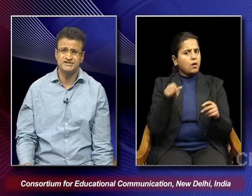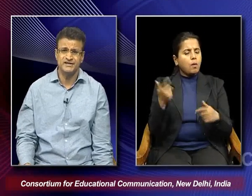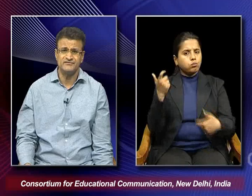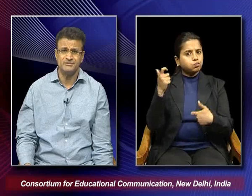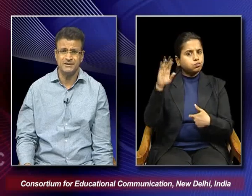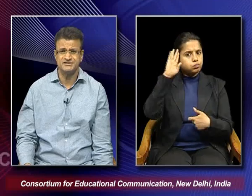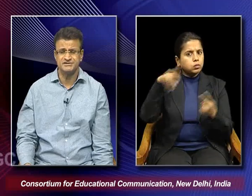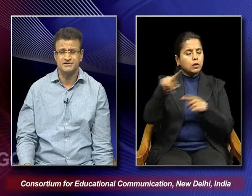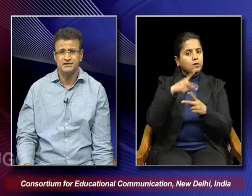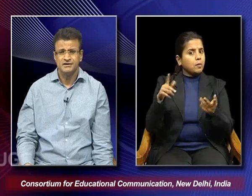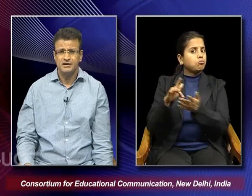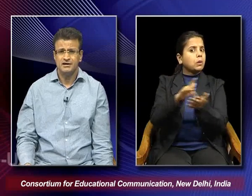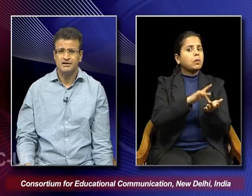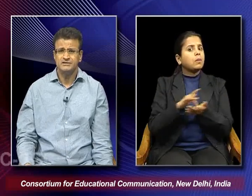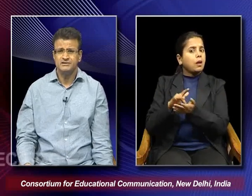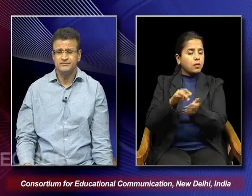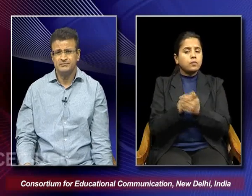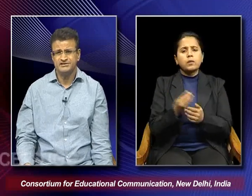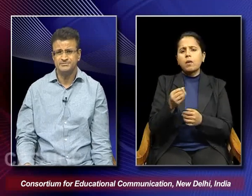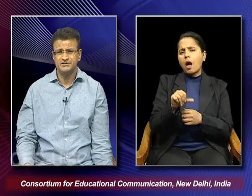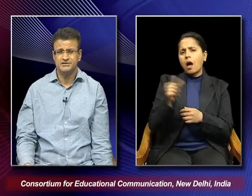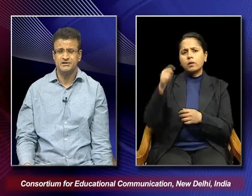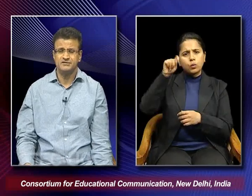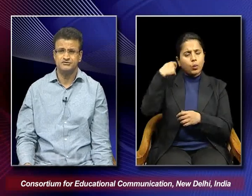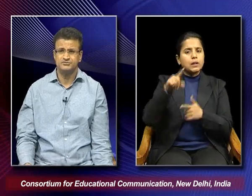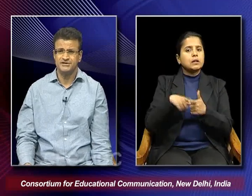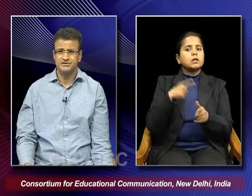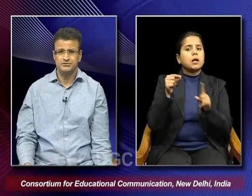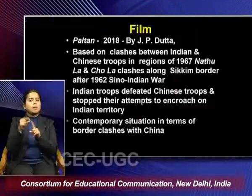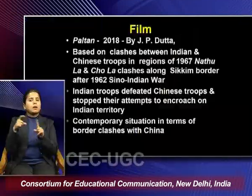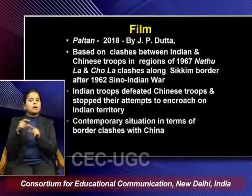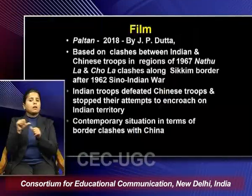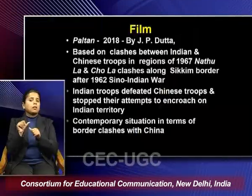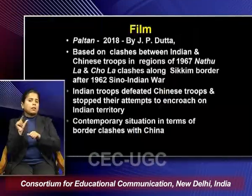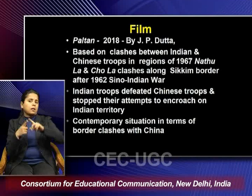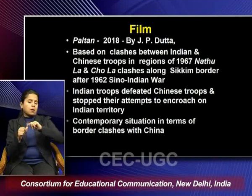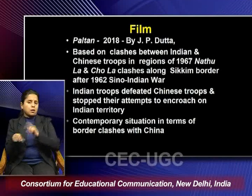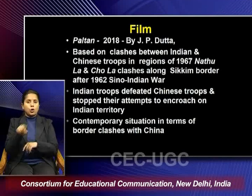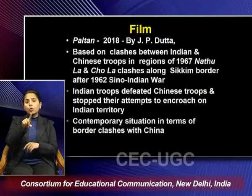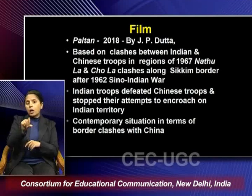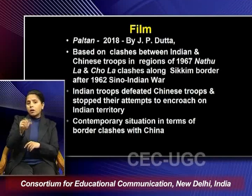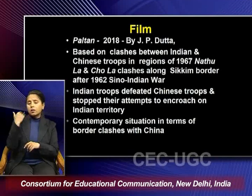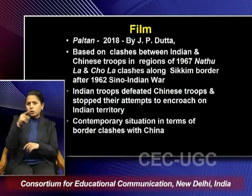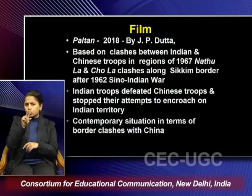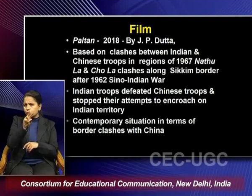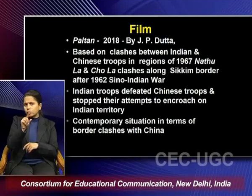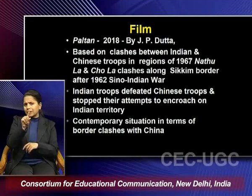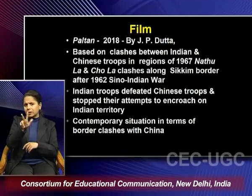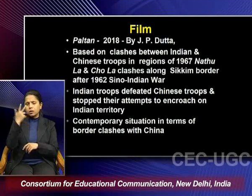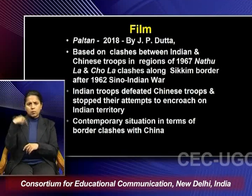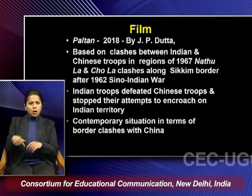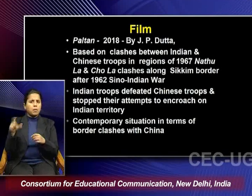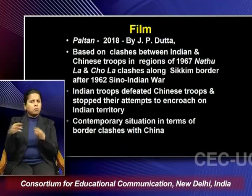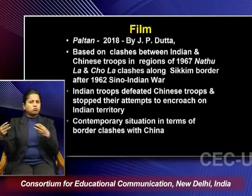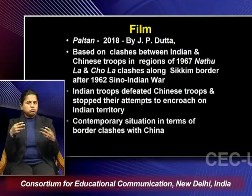forces at different places. Another film by J.P. Datta, which was made in 2018, was Paltan, and which was based on the clashes between